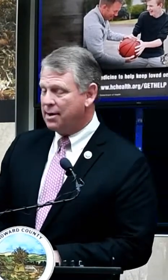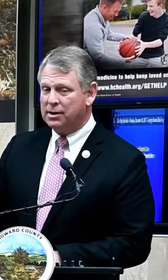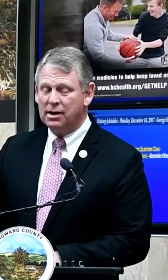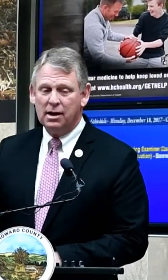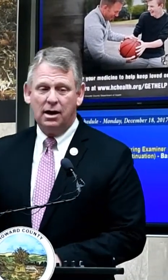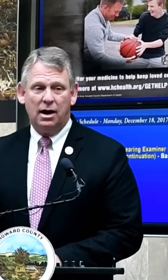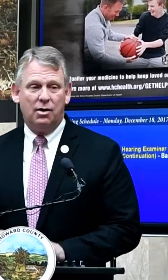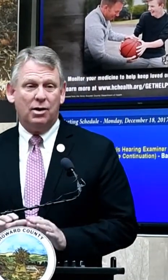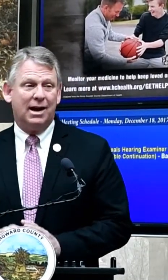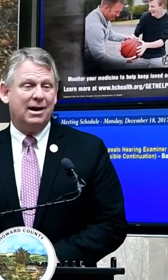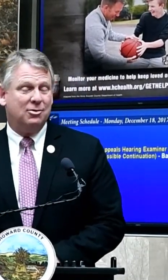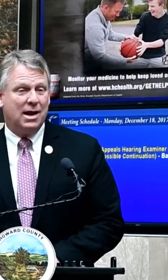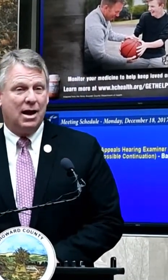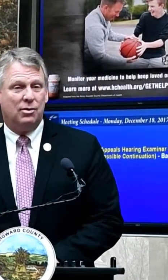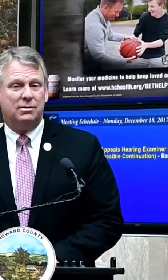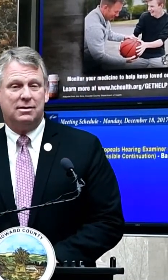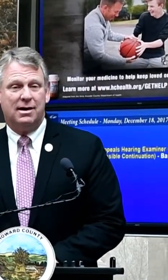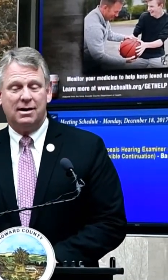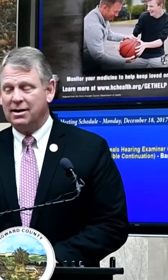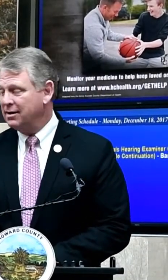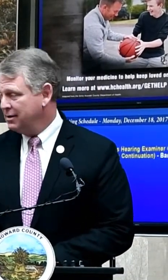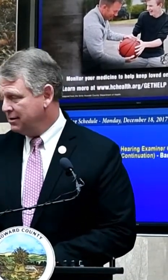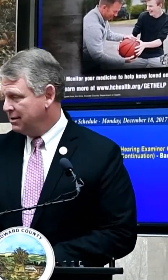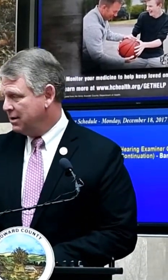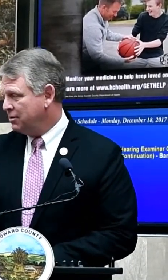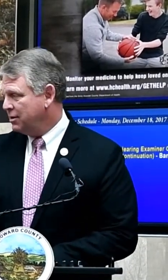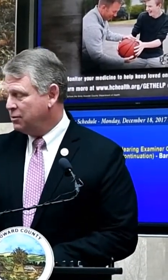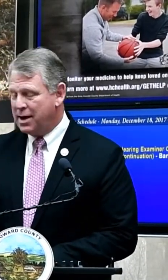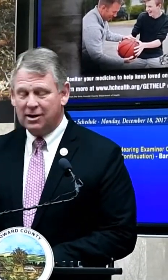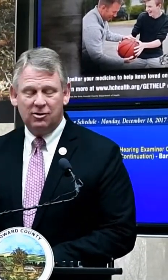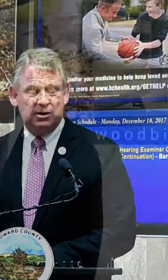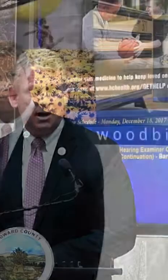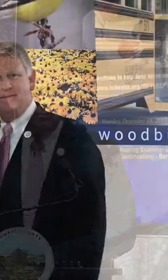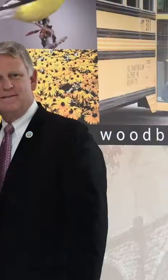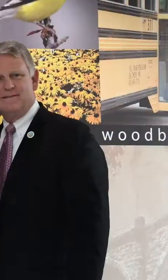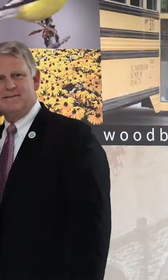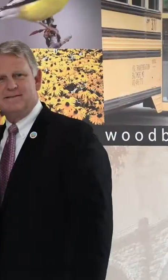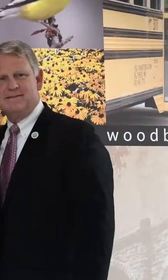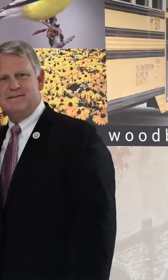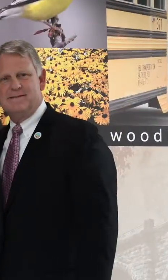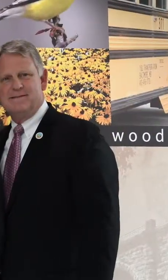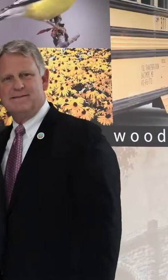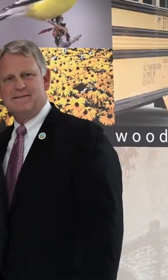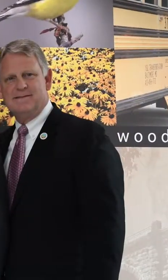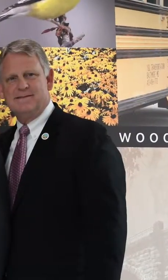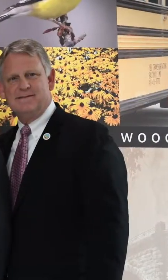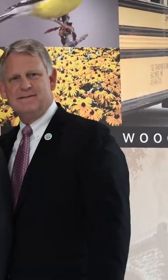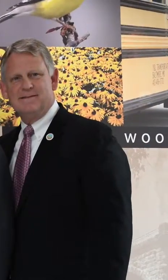continue to happen. What I'd like to do now is to take one of these packages and put it actually for the